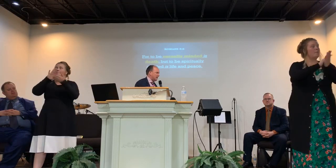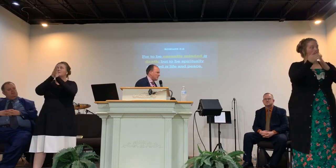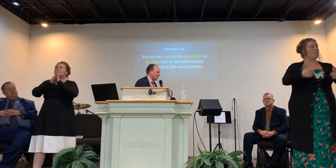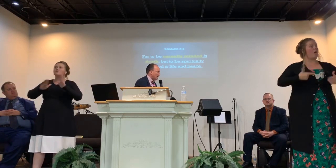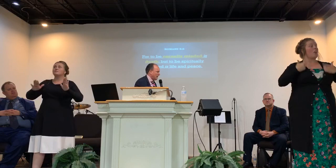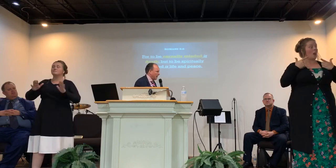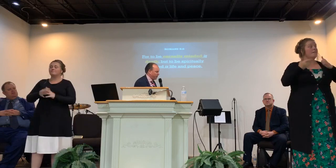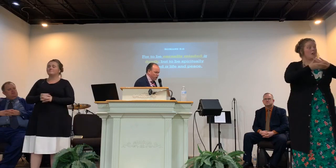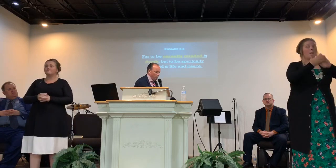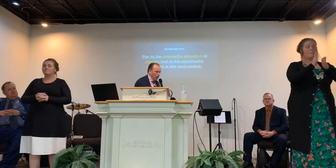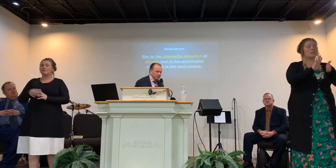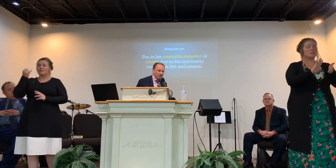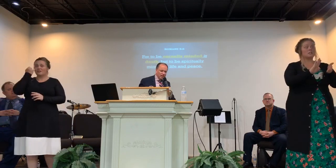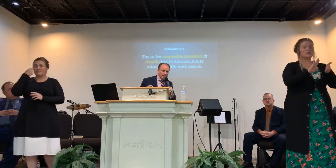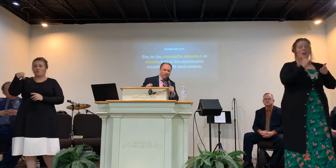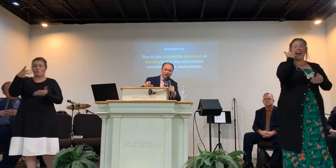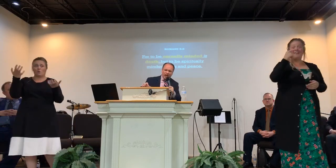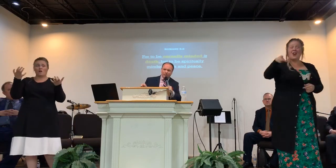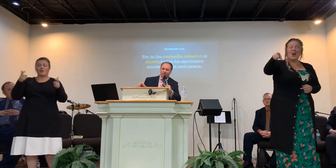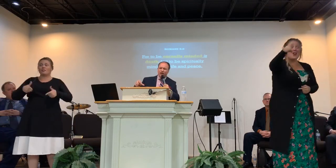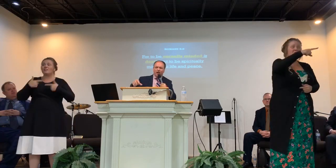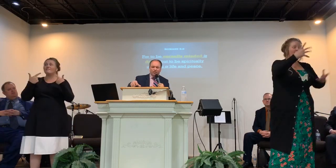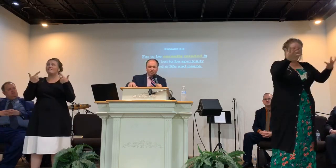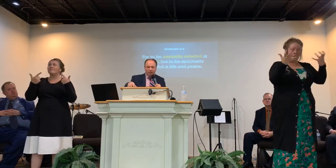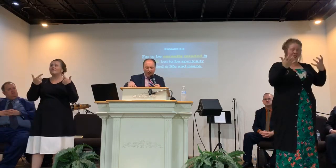peace. If you want to live